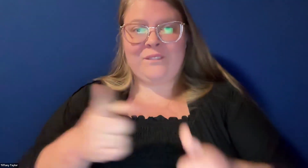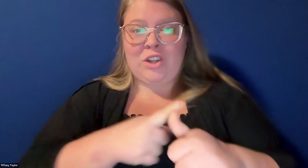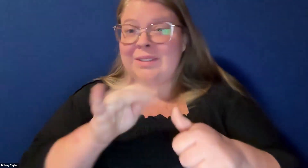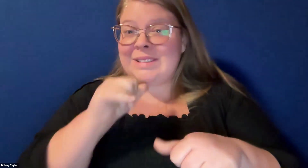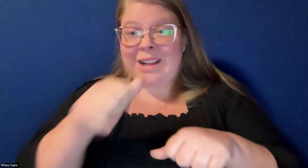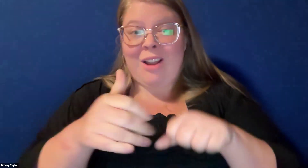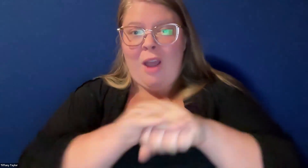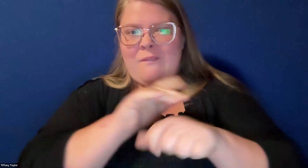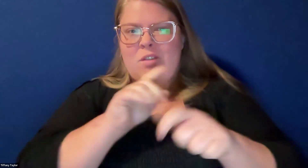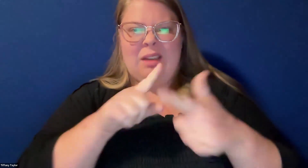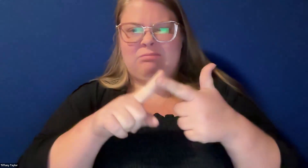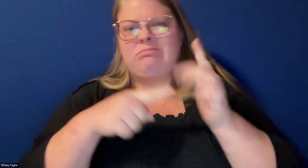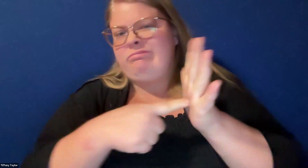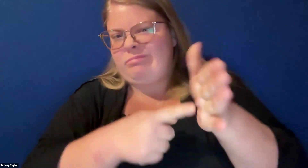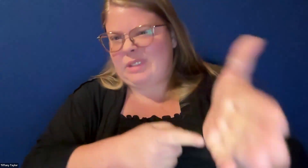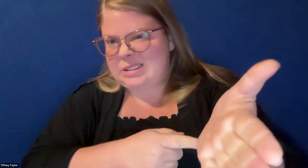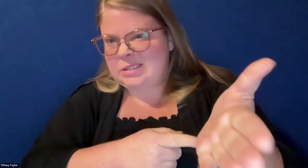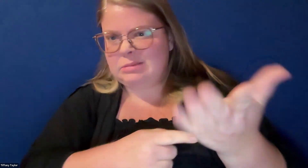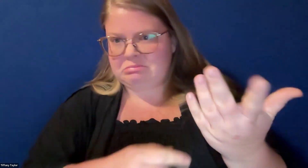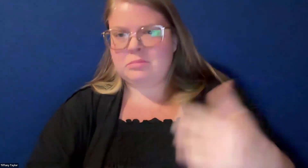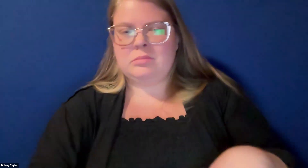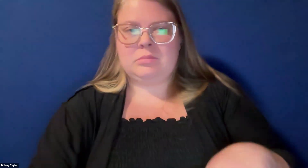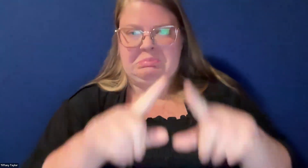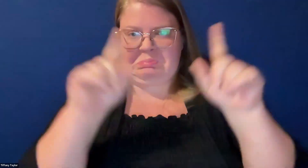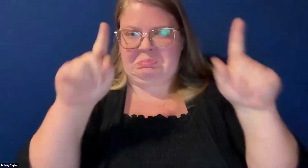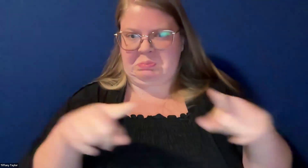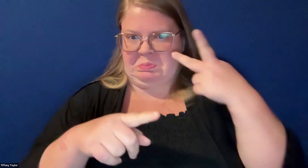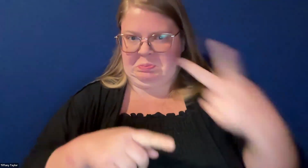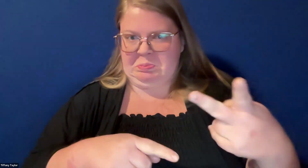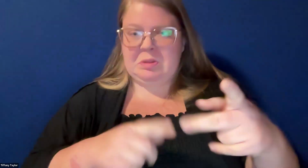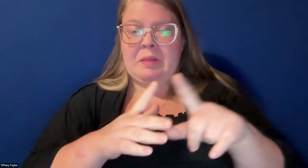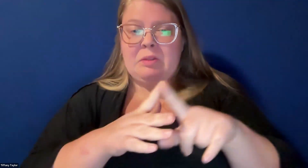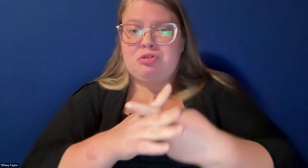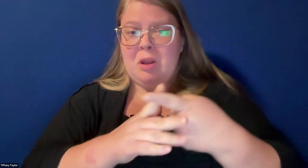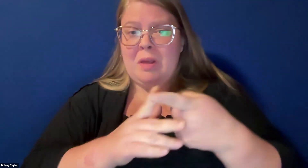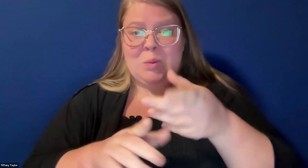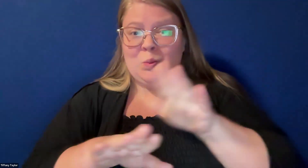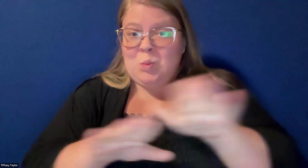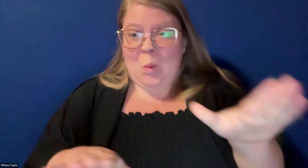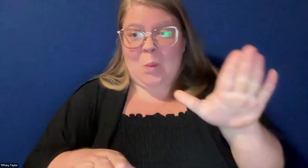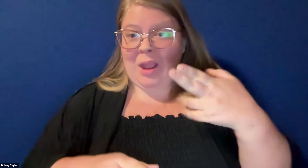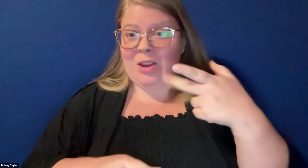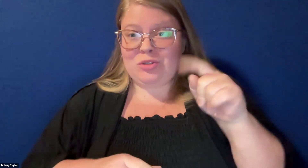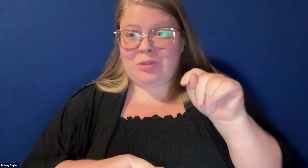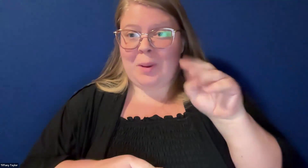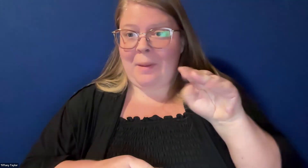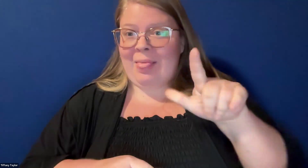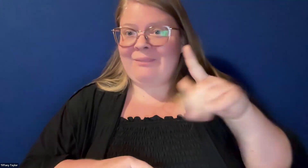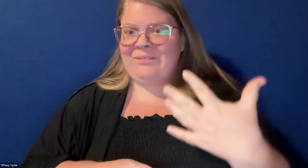So if for the search, this is not actually, there is no HTML5 element for the search. So